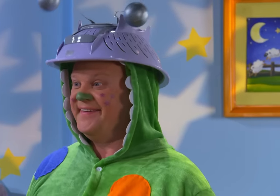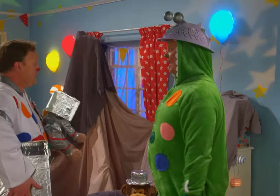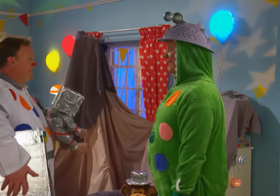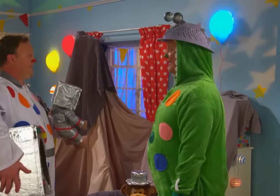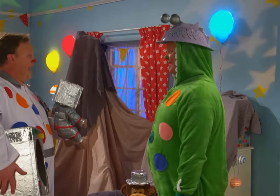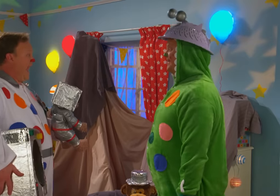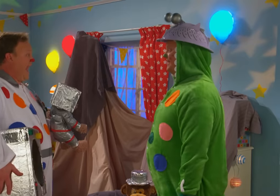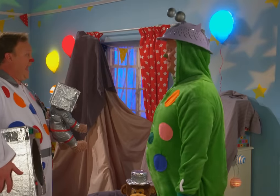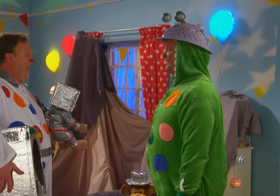alien. Yay!